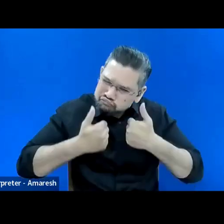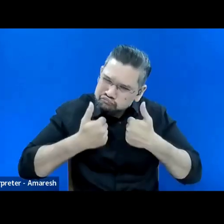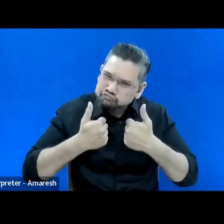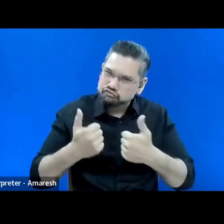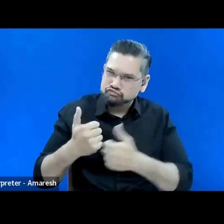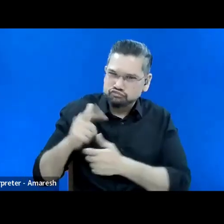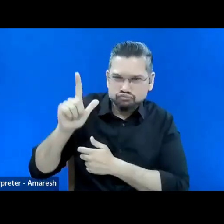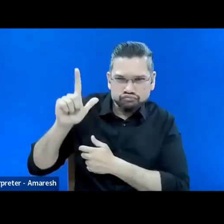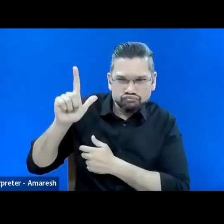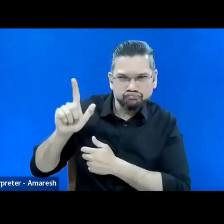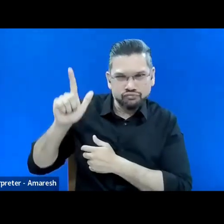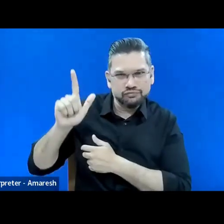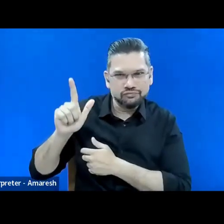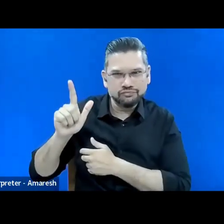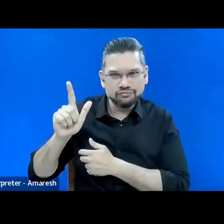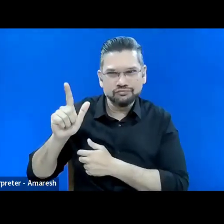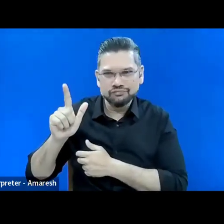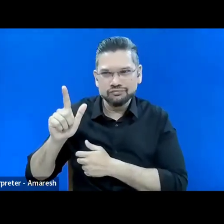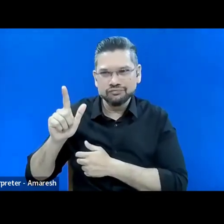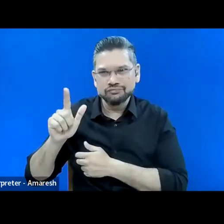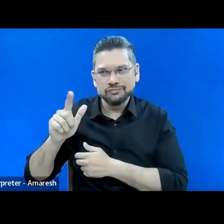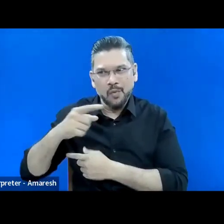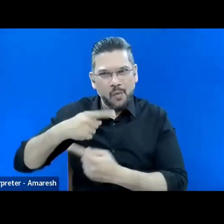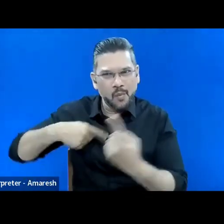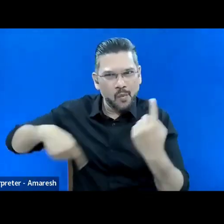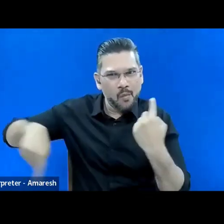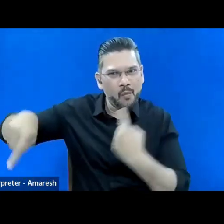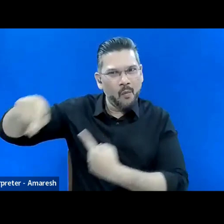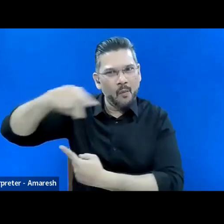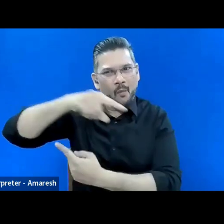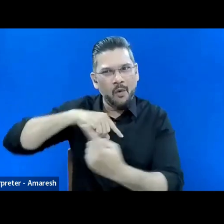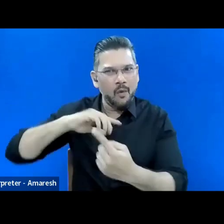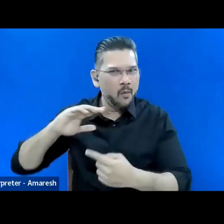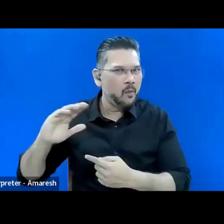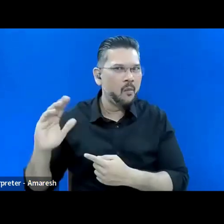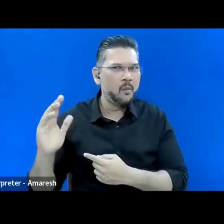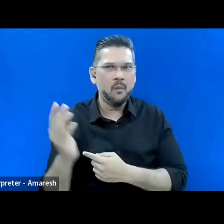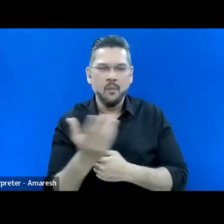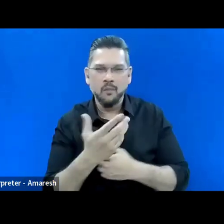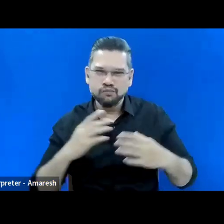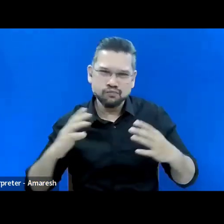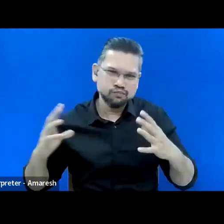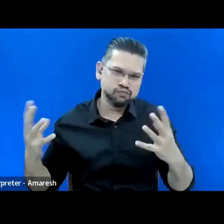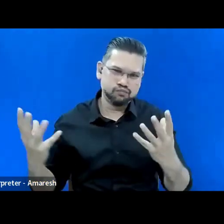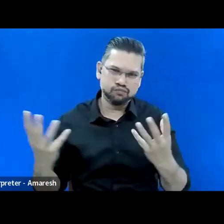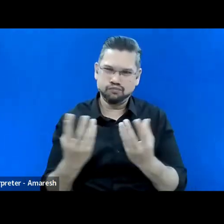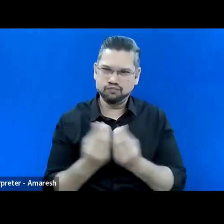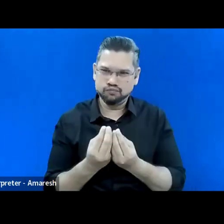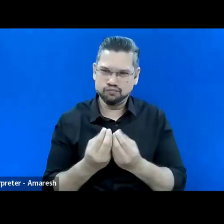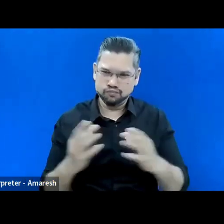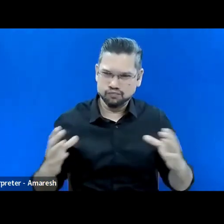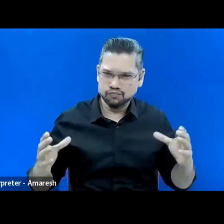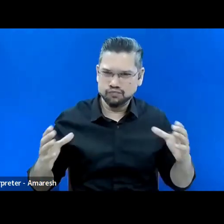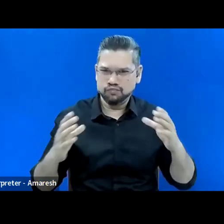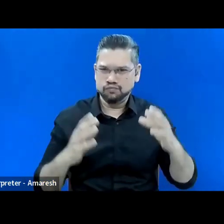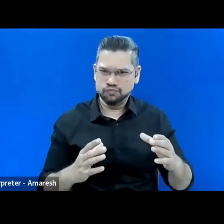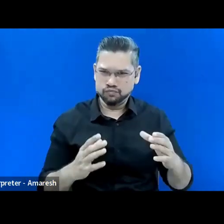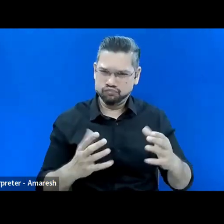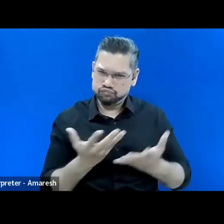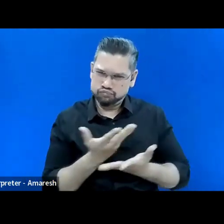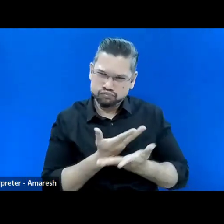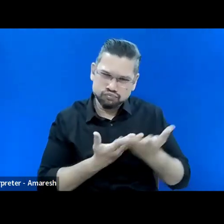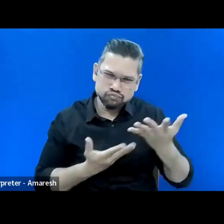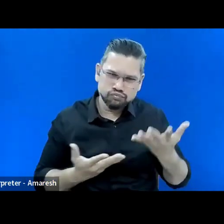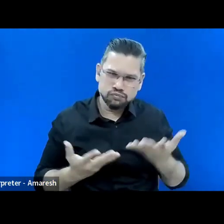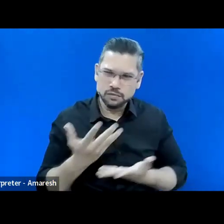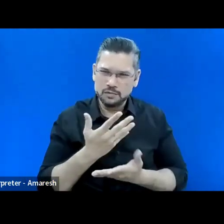to together thinking about challenges faced with young people with psychosocial disabilities, and you